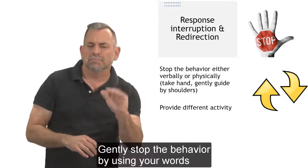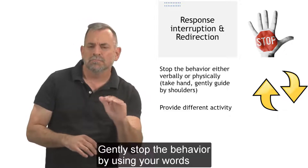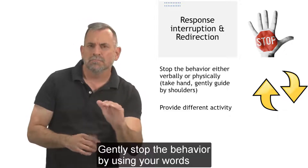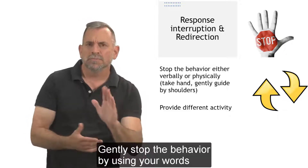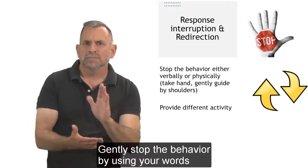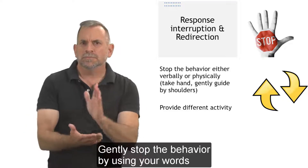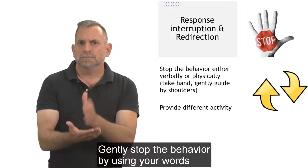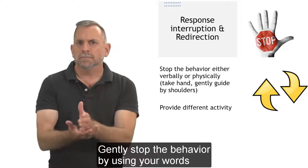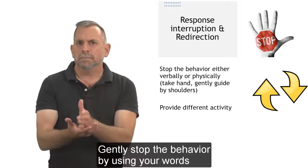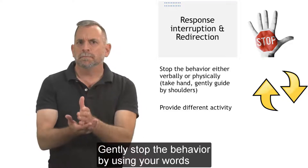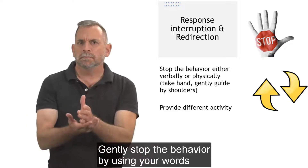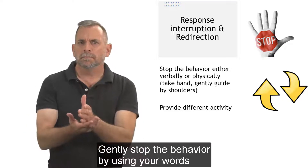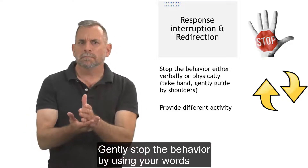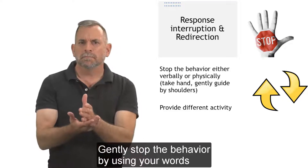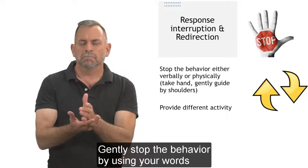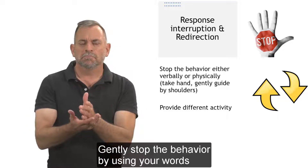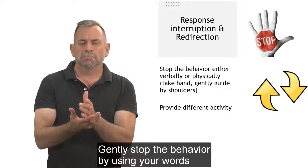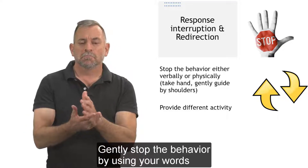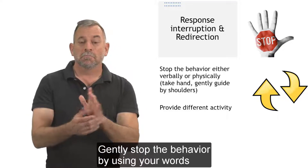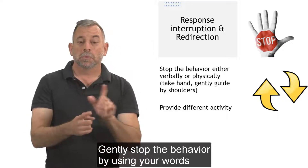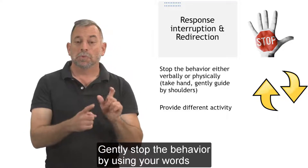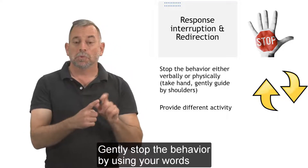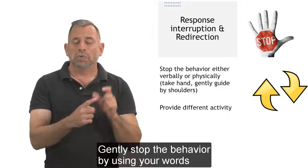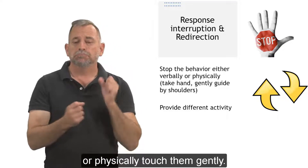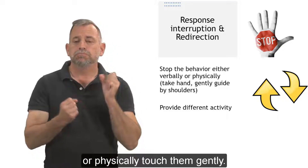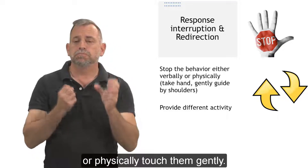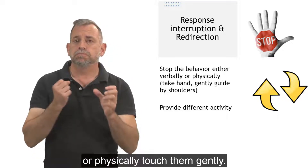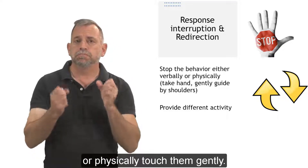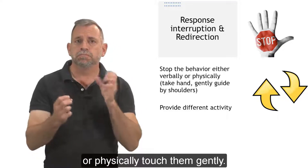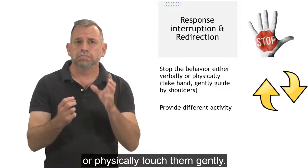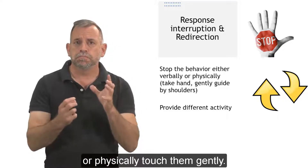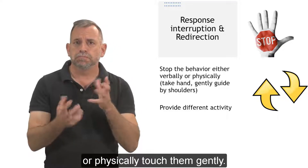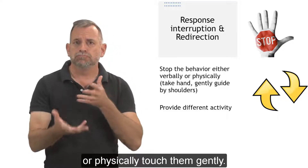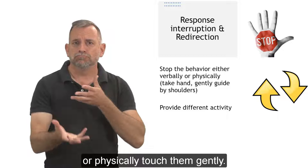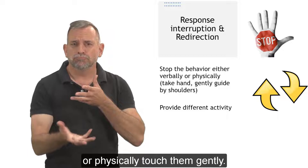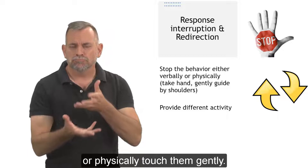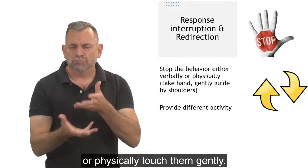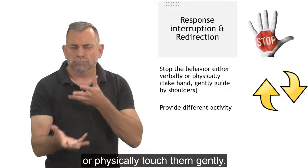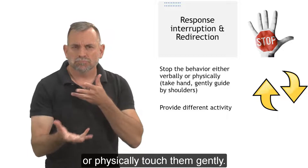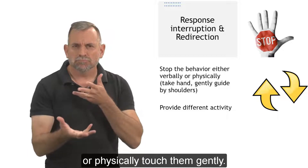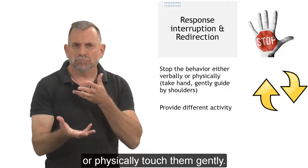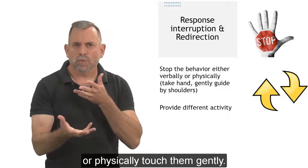Gently stop the behavior by using your words or physically touch them gently.